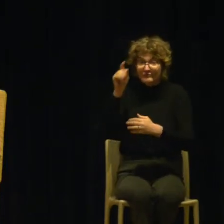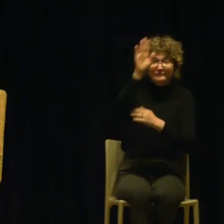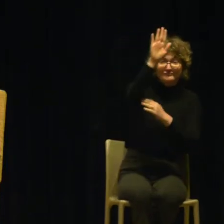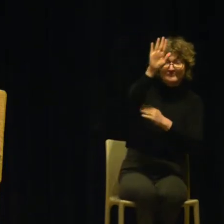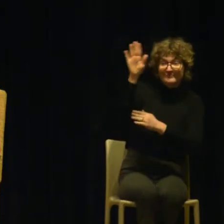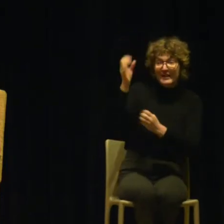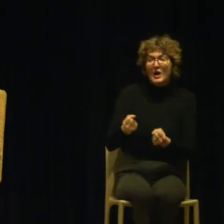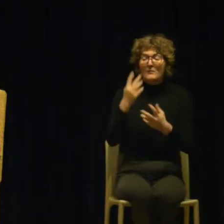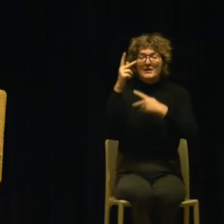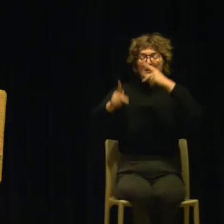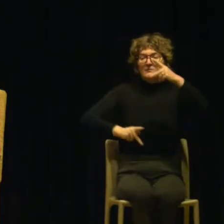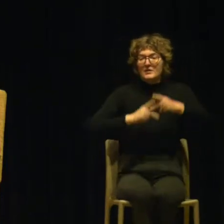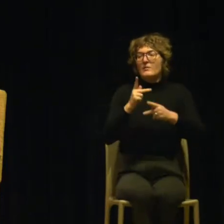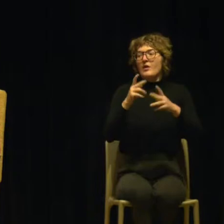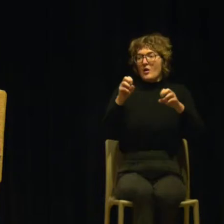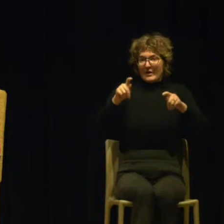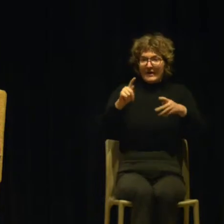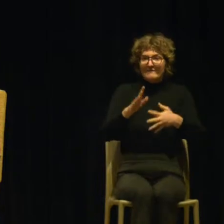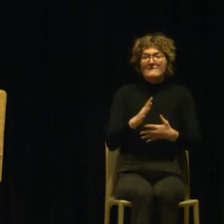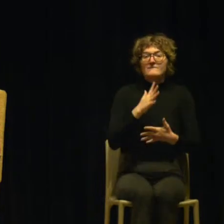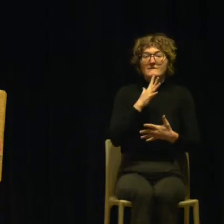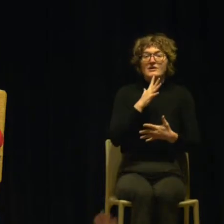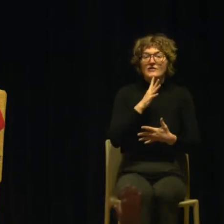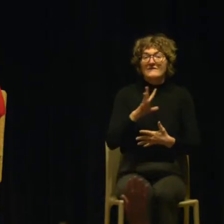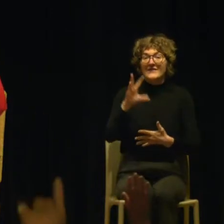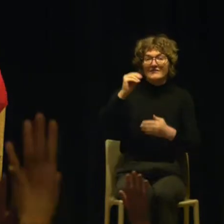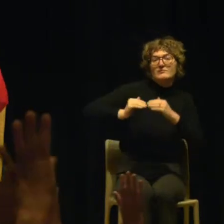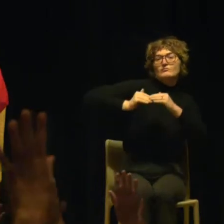How many people, watch this, are age 50 and above?